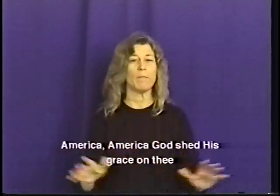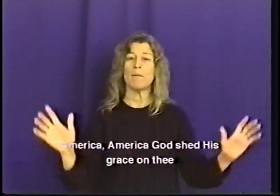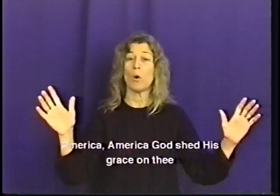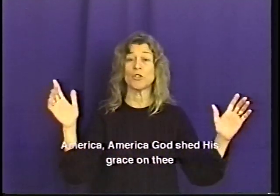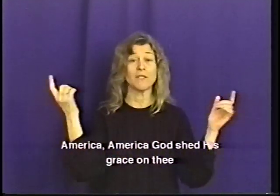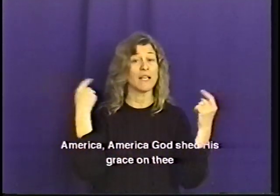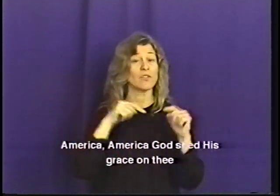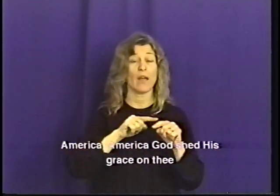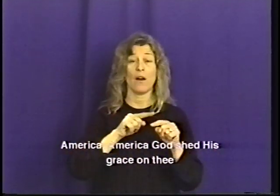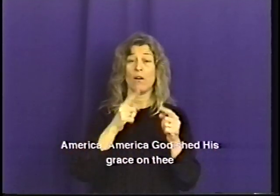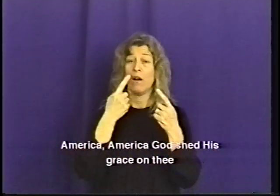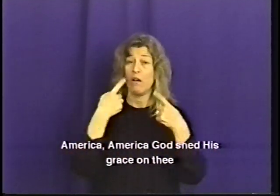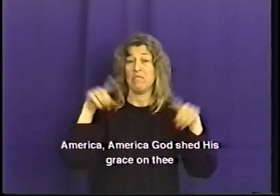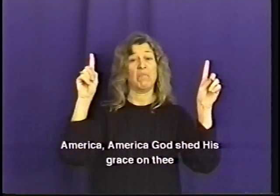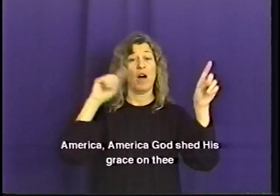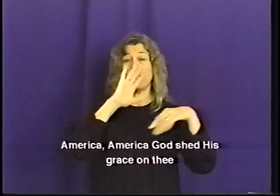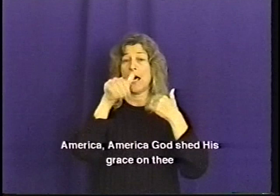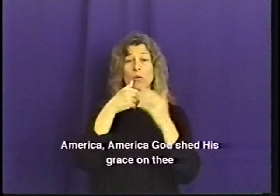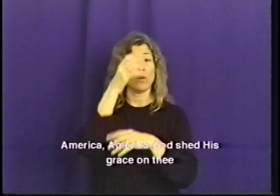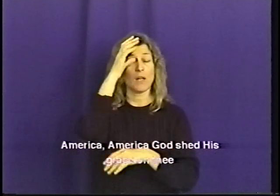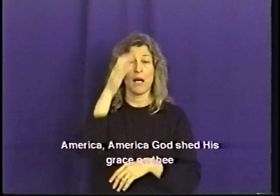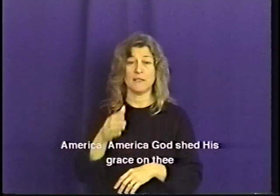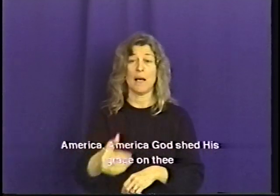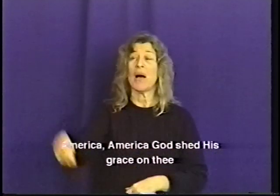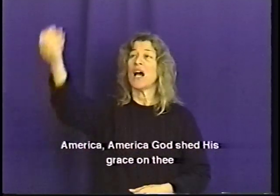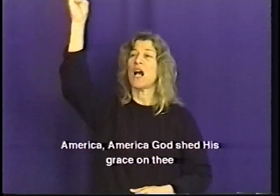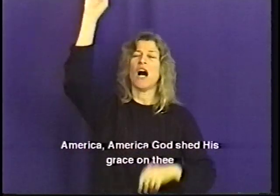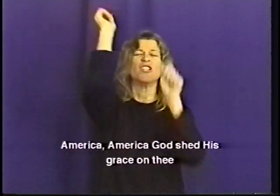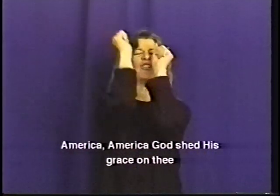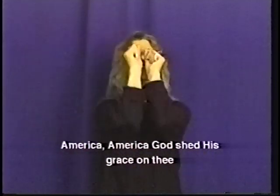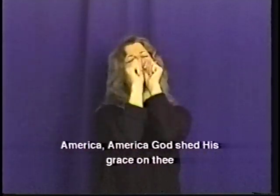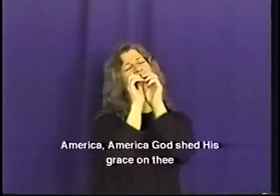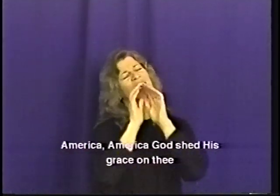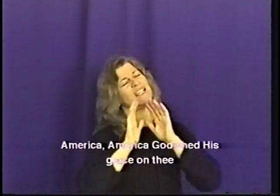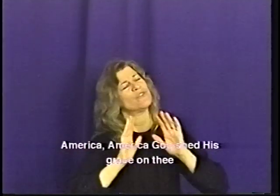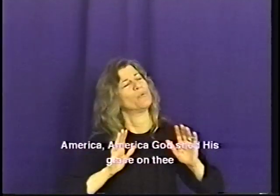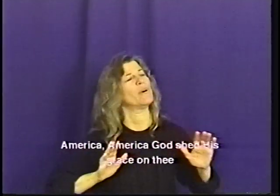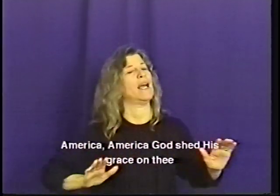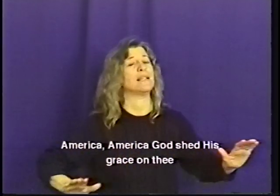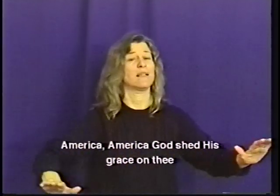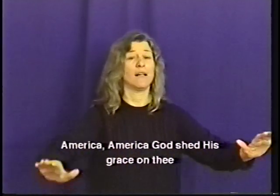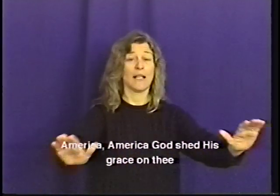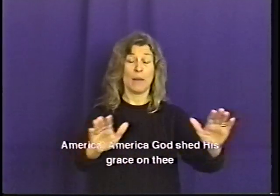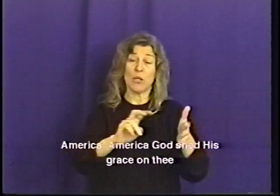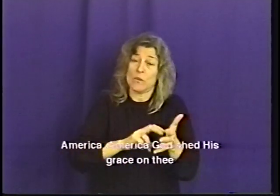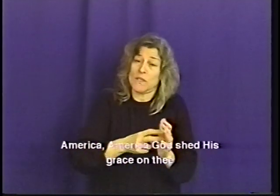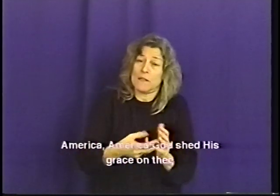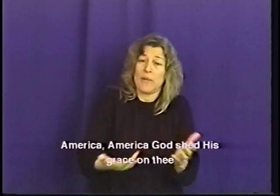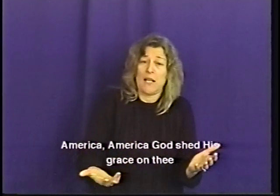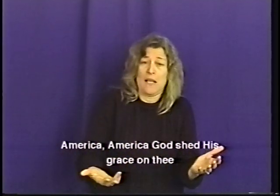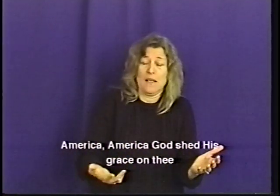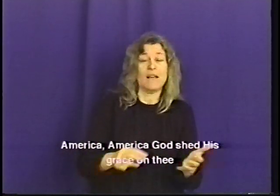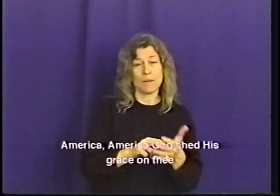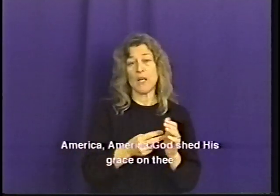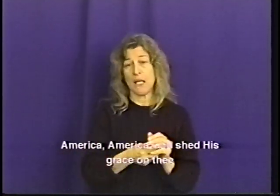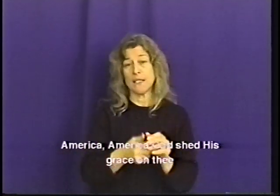sweeping motion takes care of that whole concept. God shed his grace on me. Because what's the meaning? The meaning is